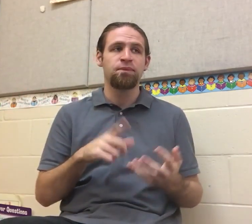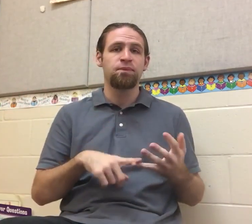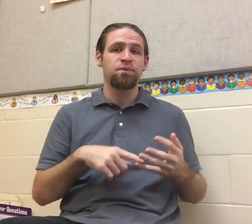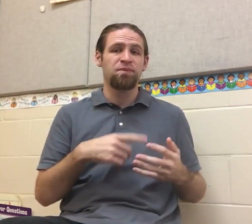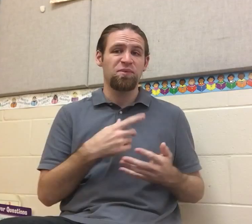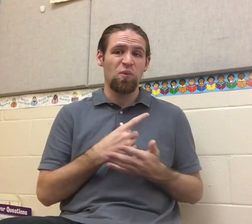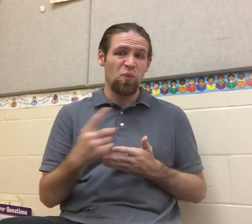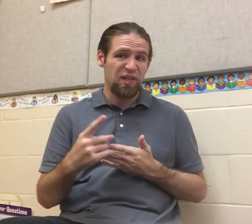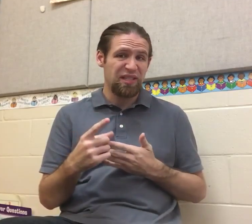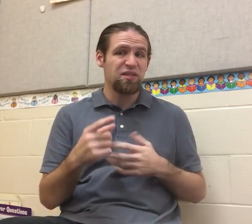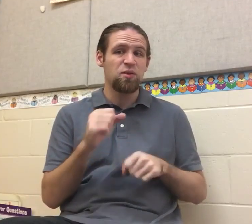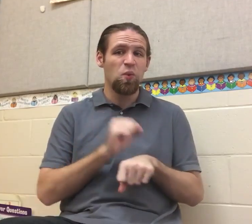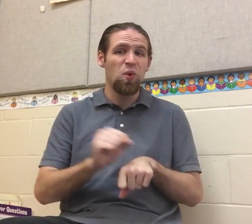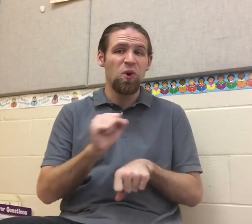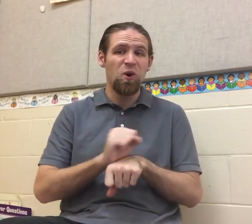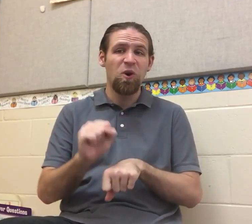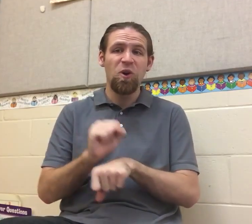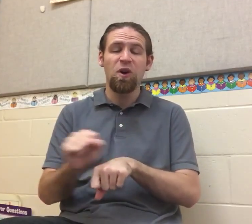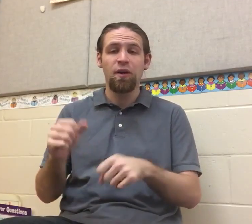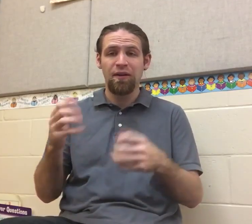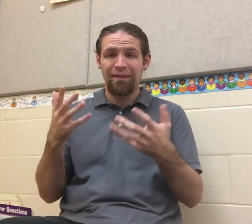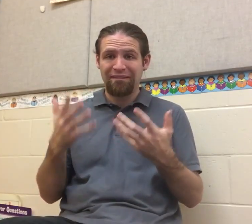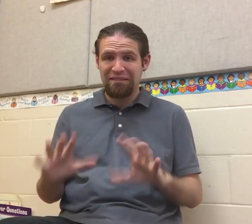waxy substance that we produce in our abdomens.